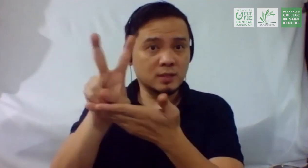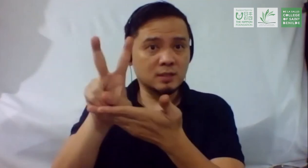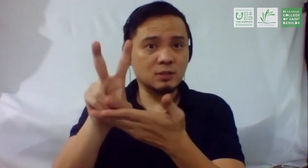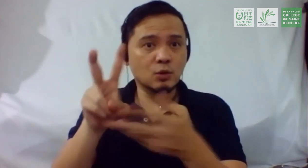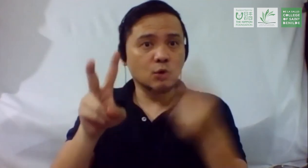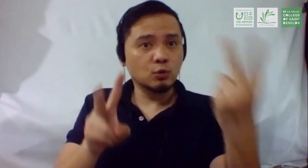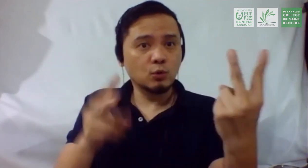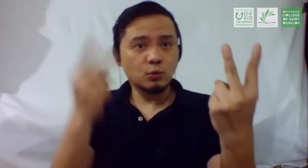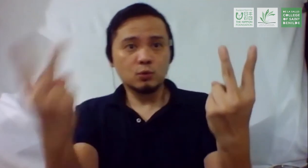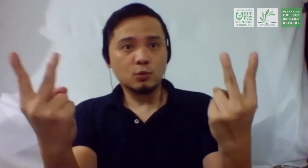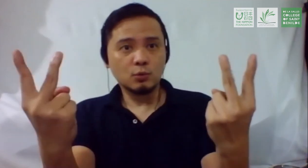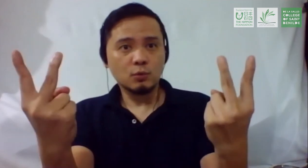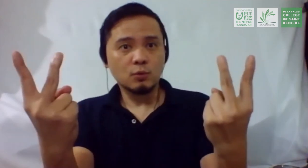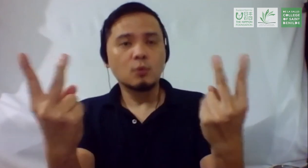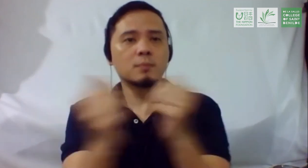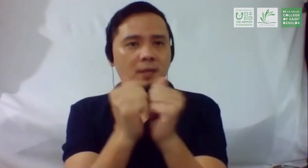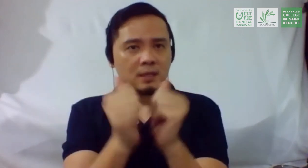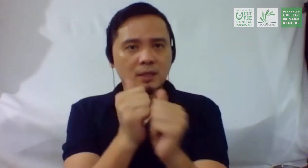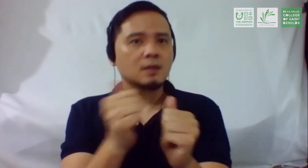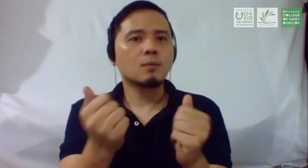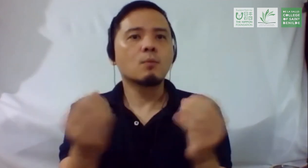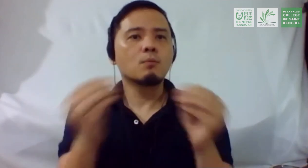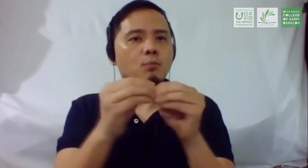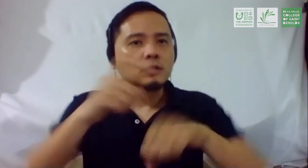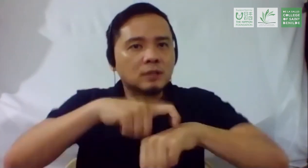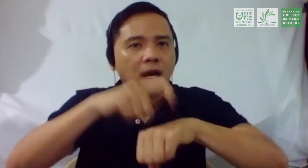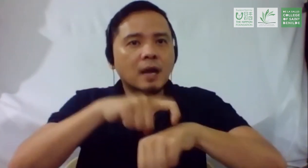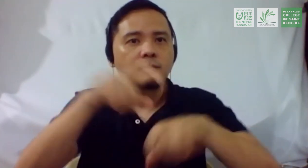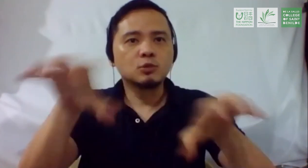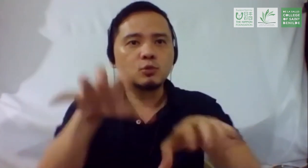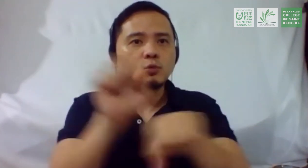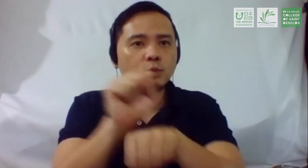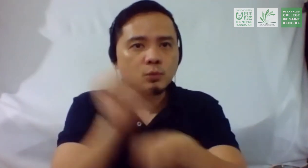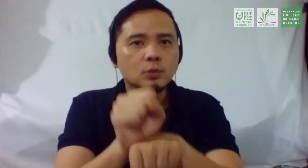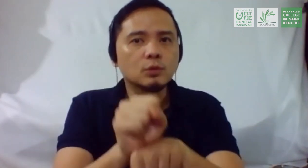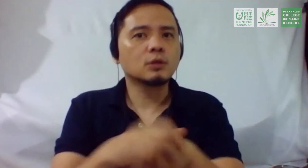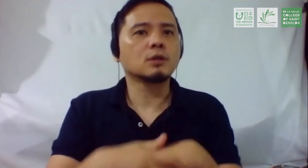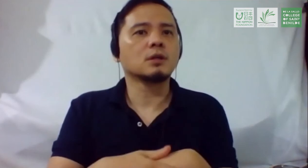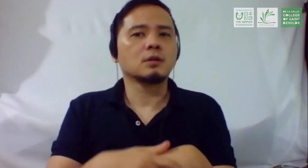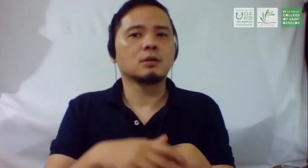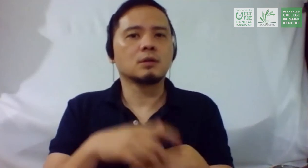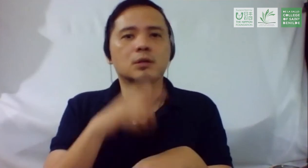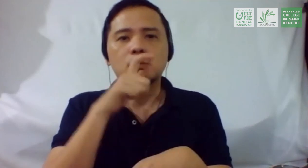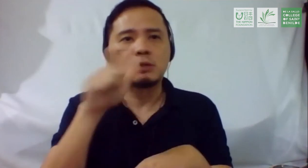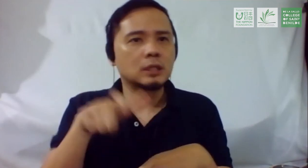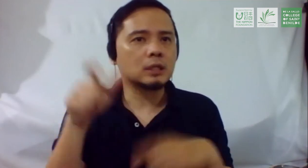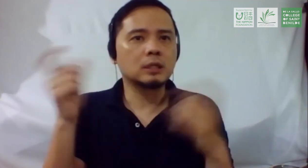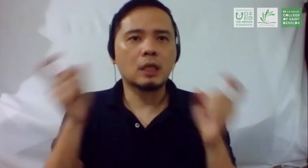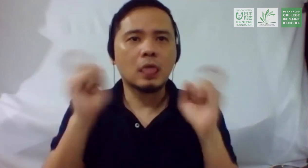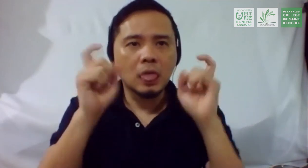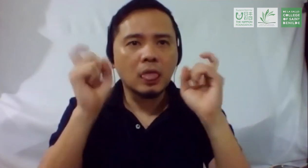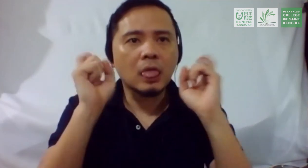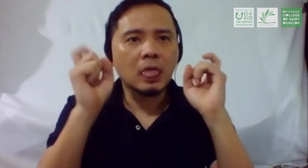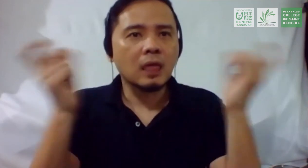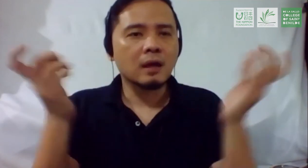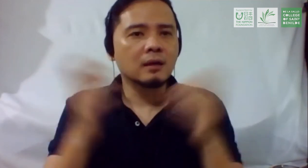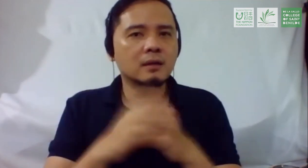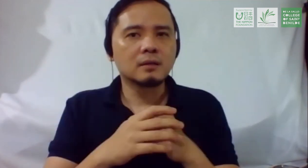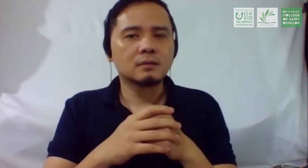do the work. You can do work on the day we're not, you can meet with, small groups,